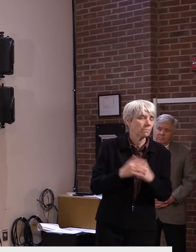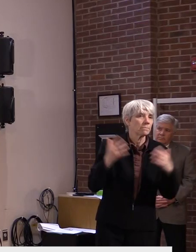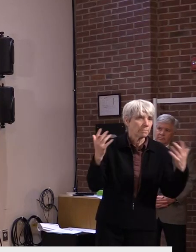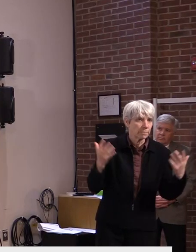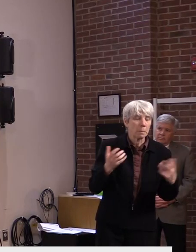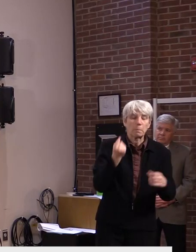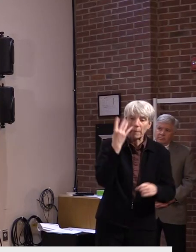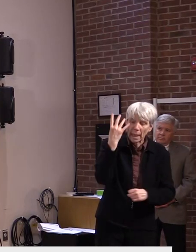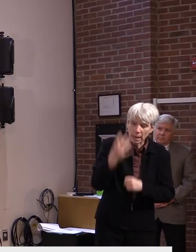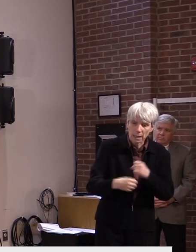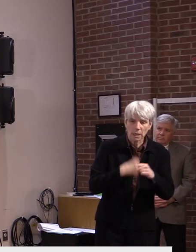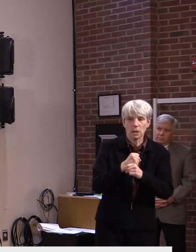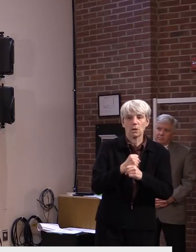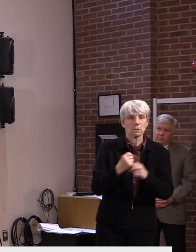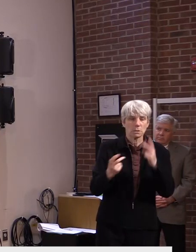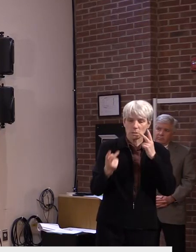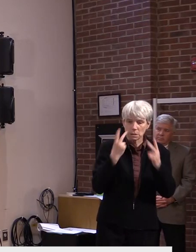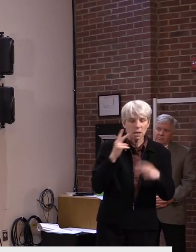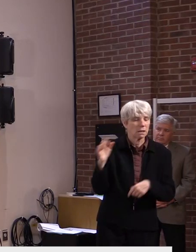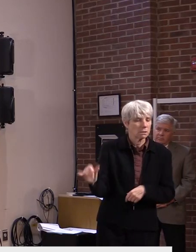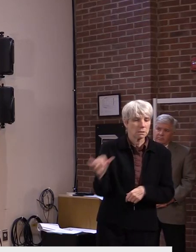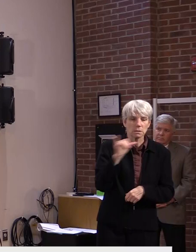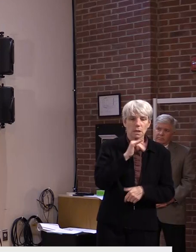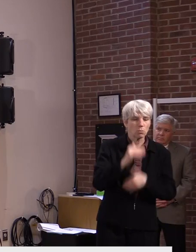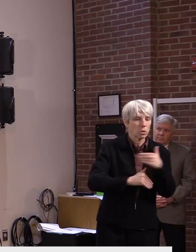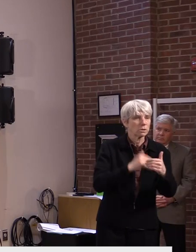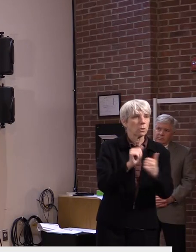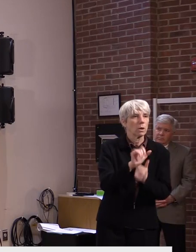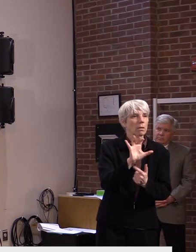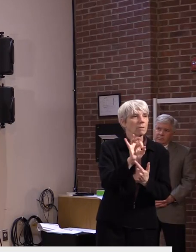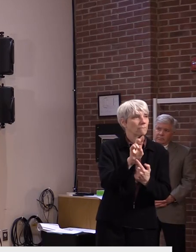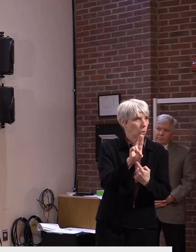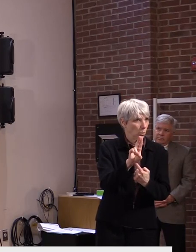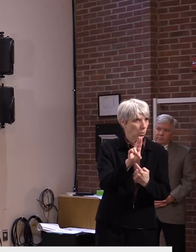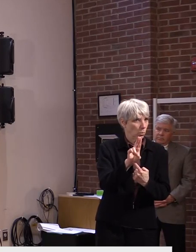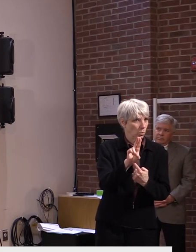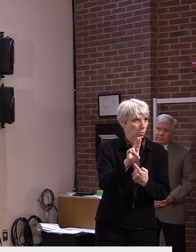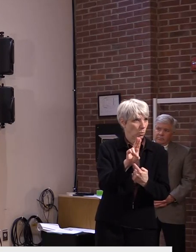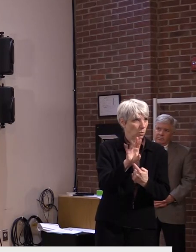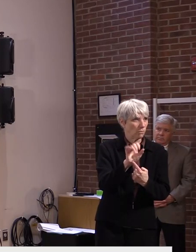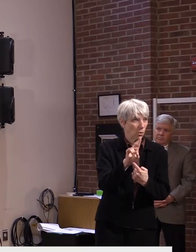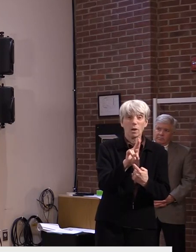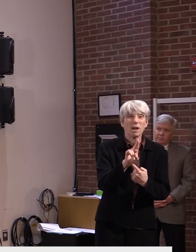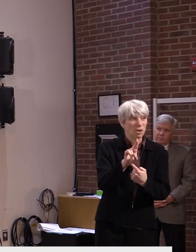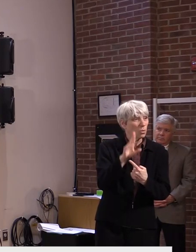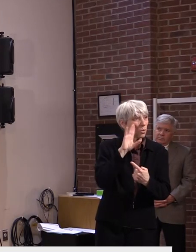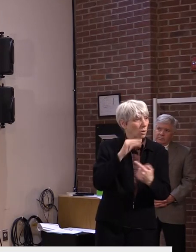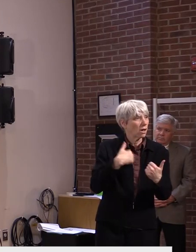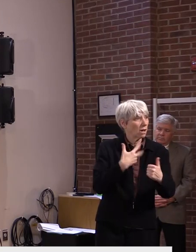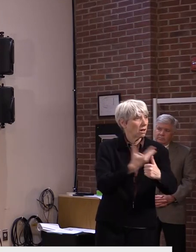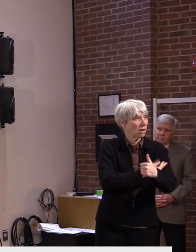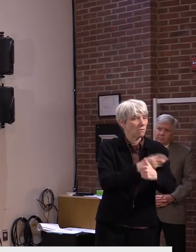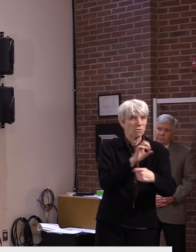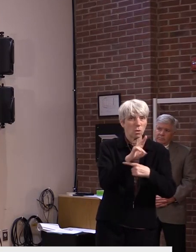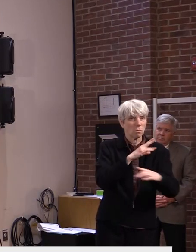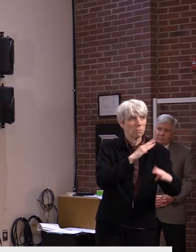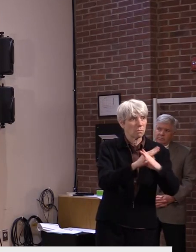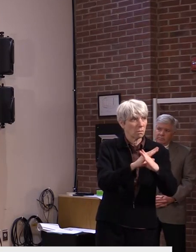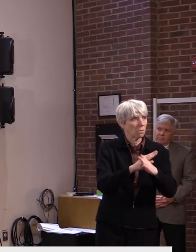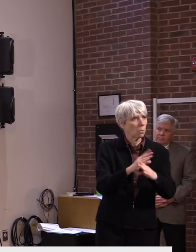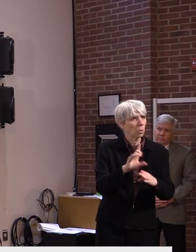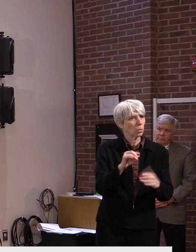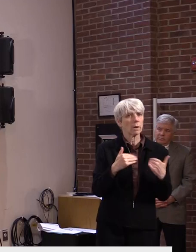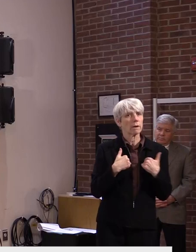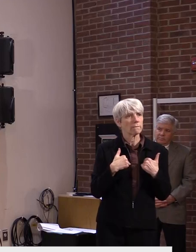seen the same circumstance with influenza. We have vaccines for influenza. We try to keep influenza out